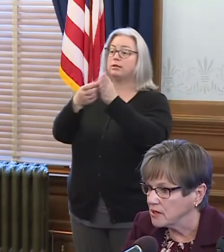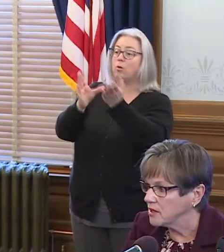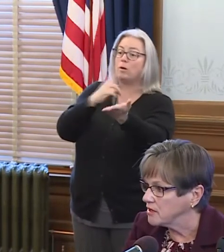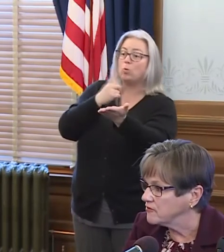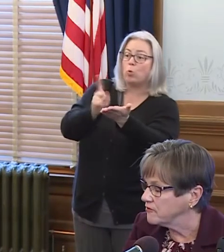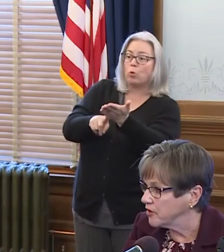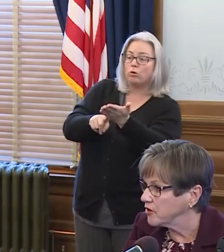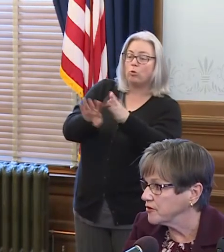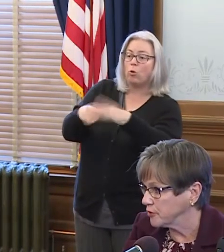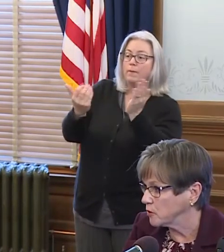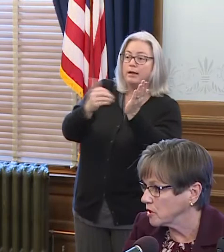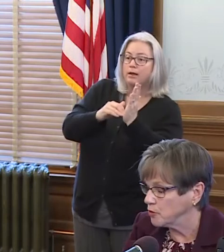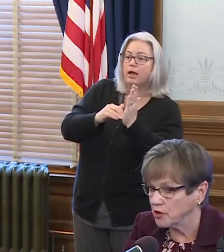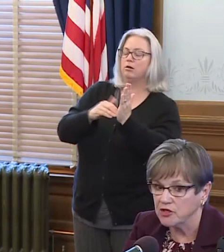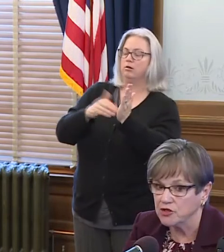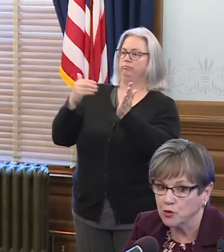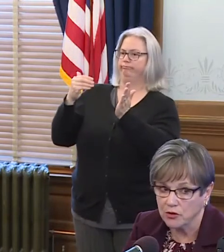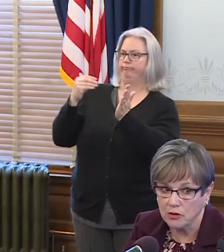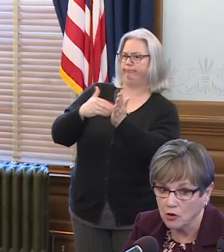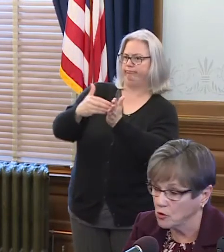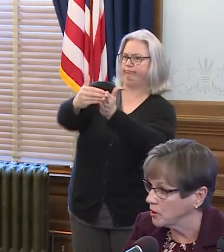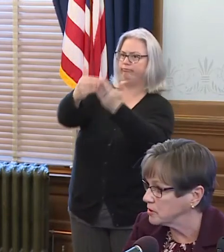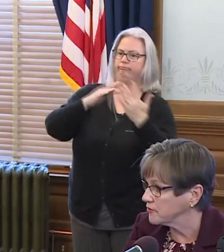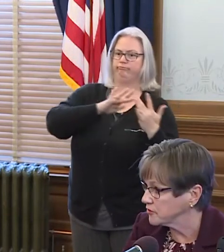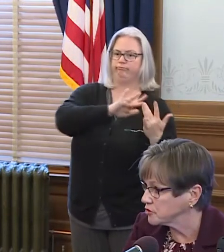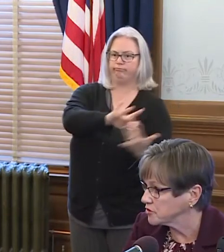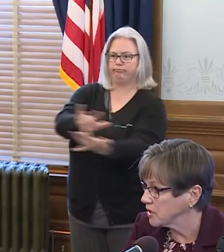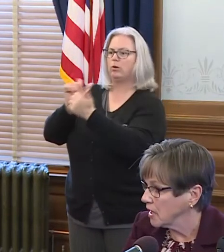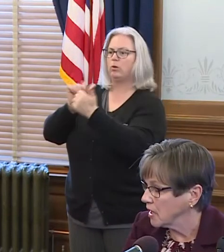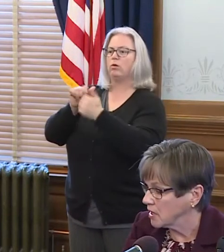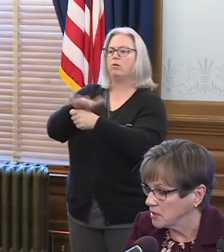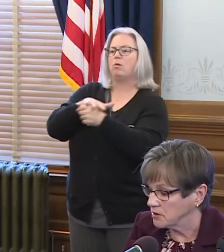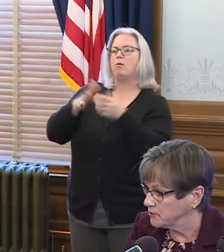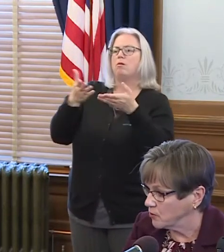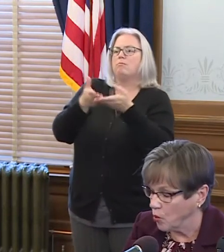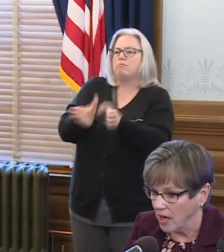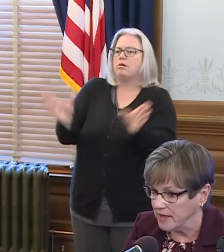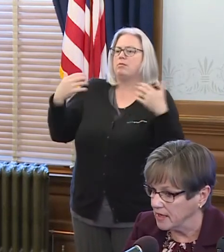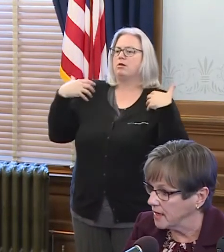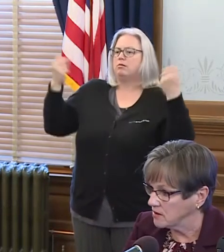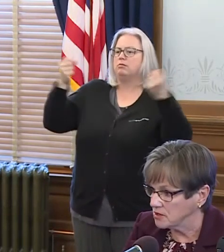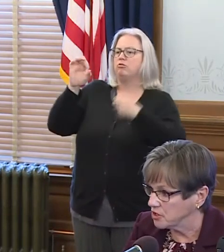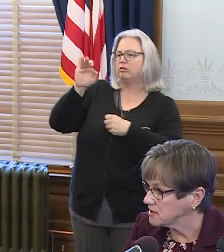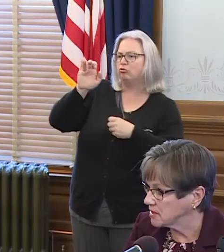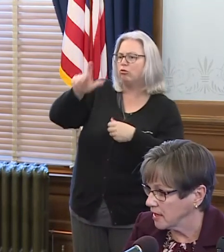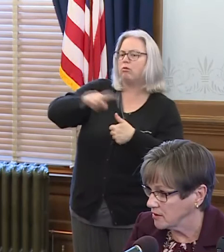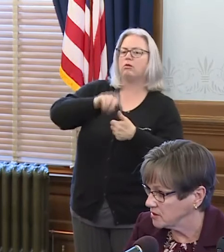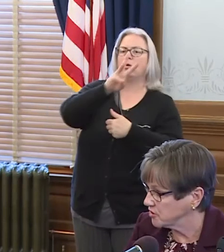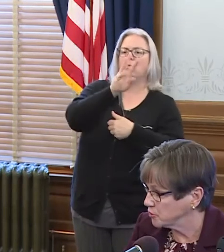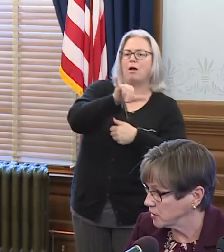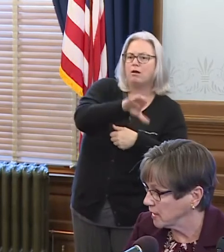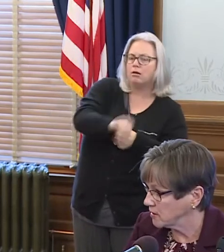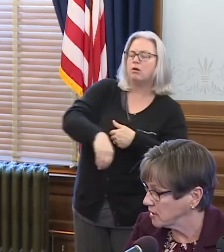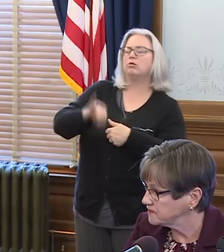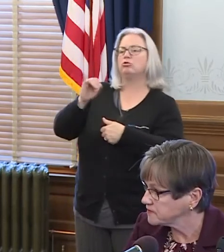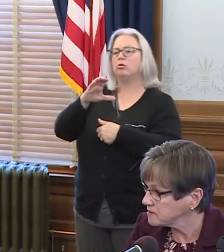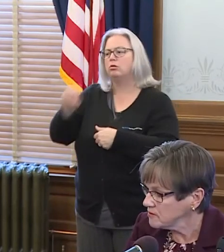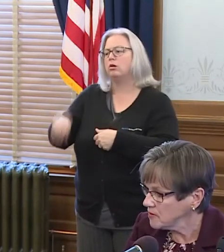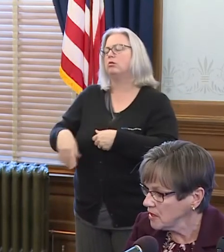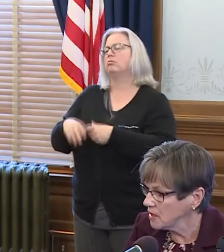been in very frequent communication with our local public officials. Wyandotte County, Johnson County, Sedgwick